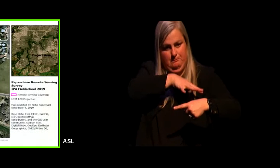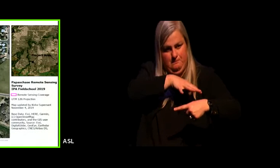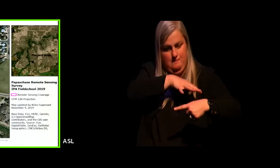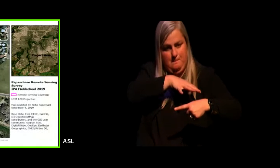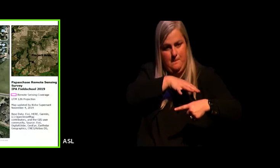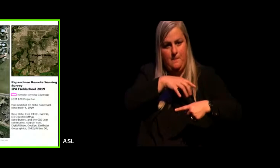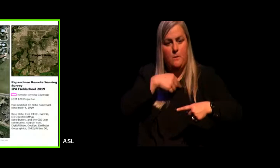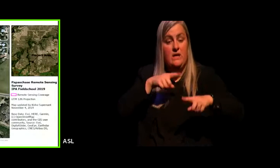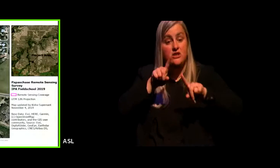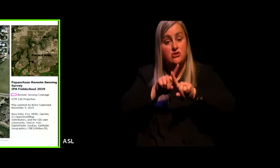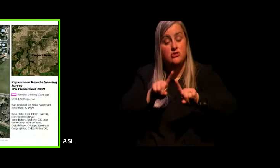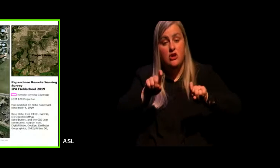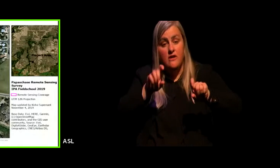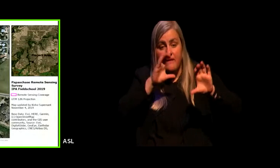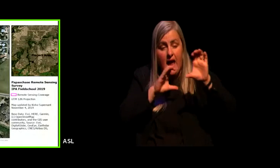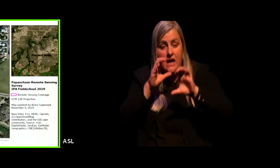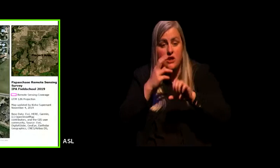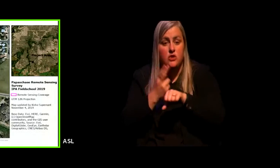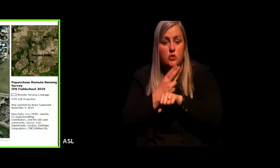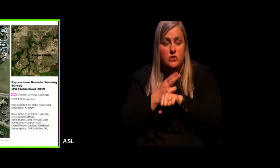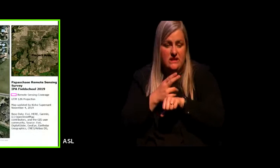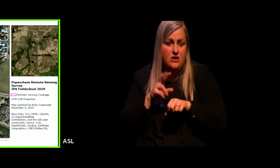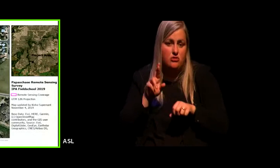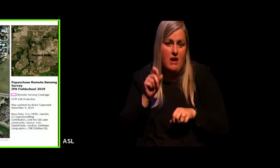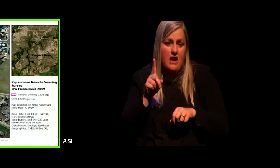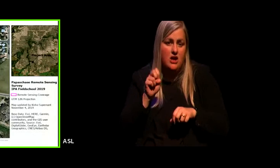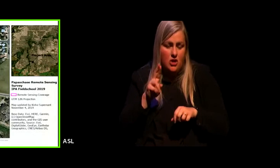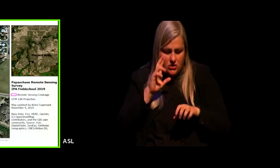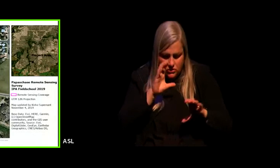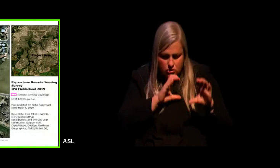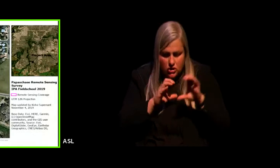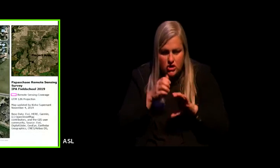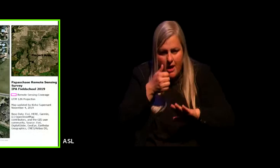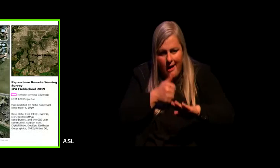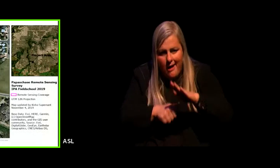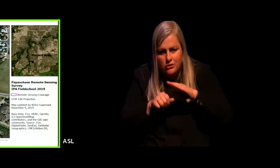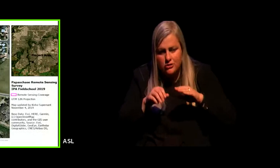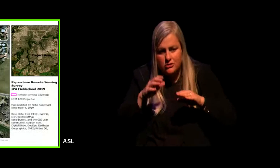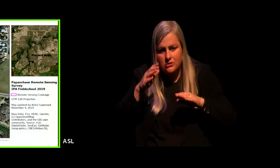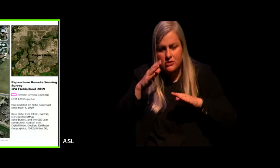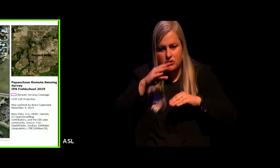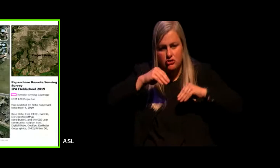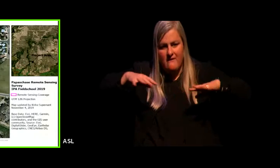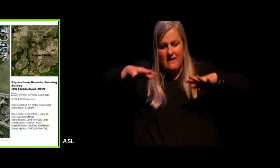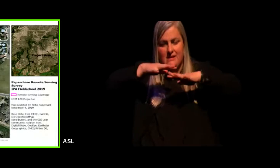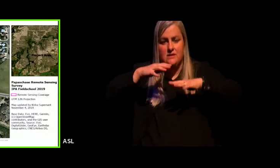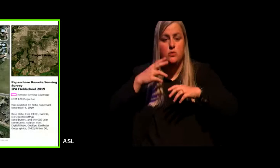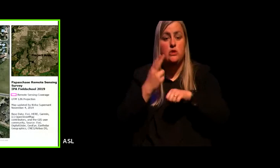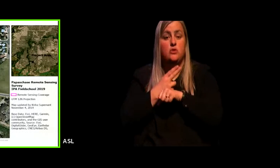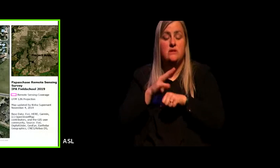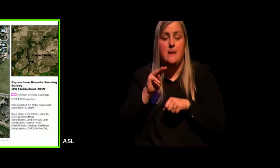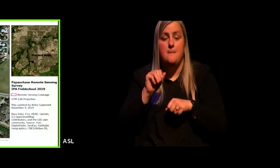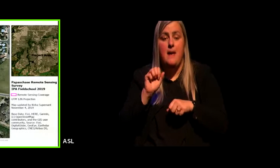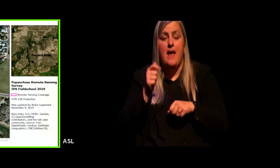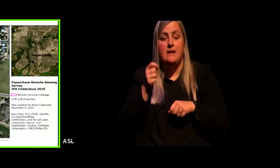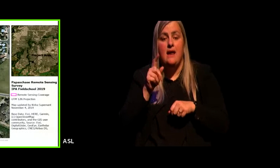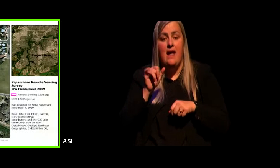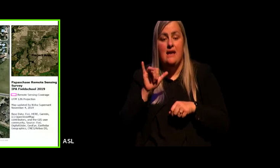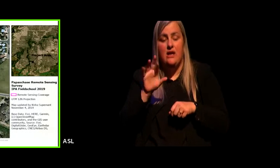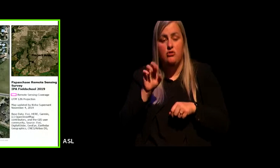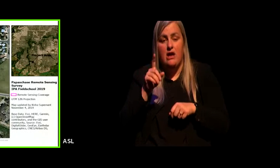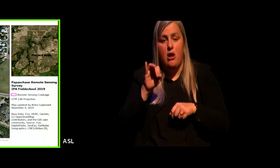We surveyed using ground penetrating radar to search below the surface. We used magnetic radiometry, both of which are methods to